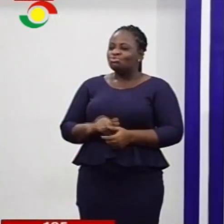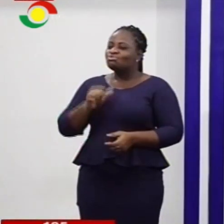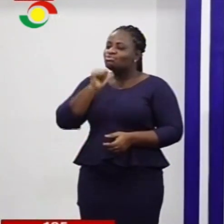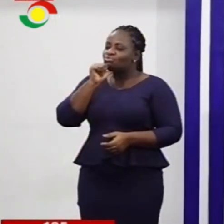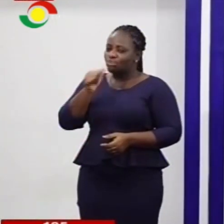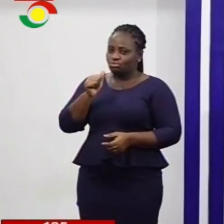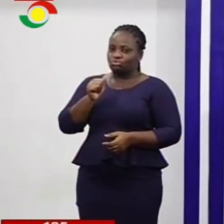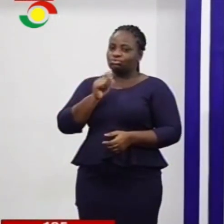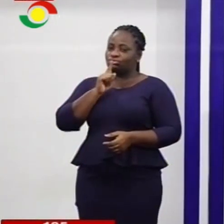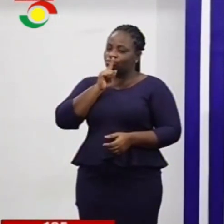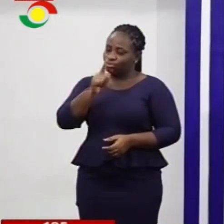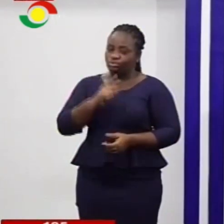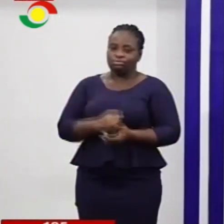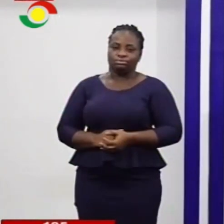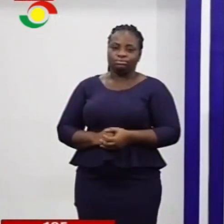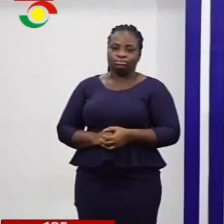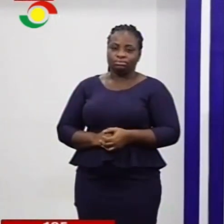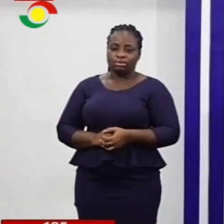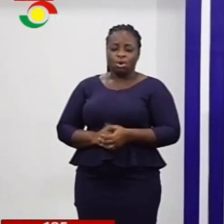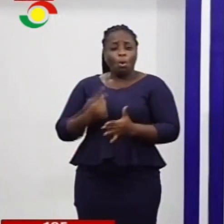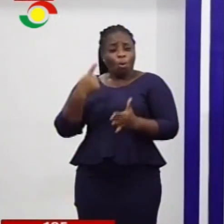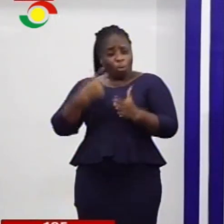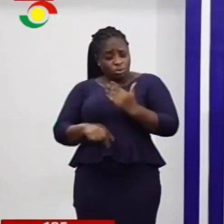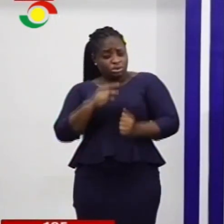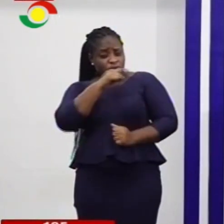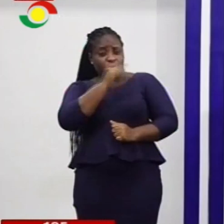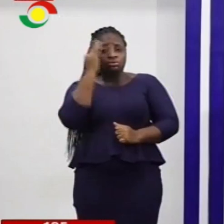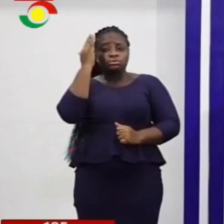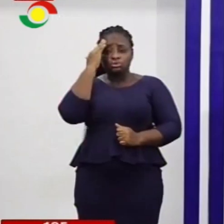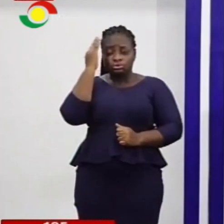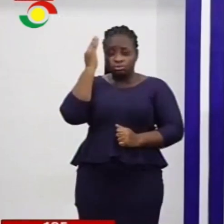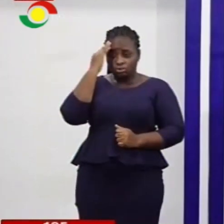true. What I know is this.